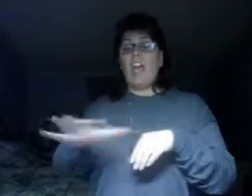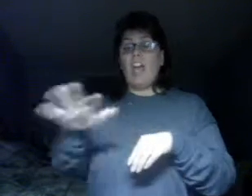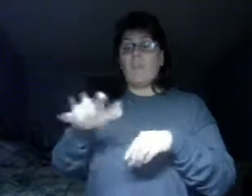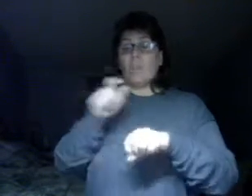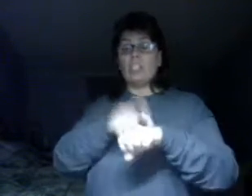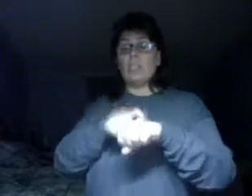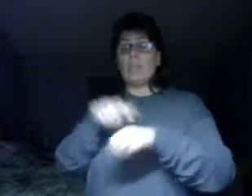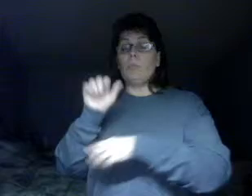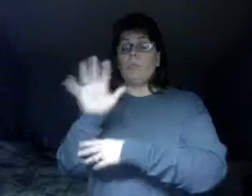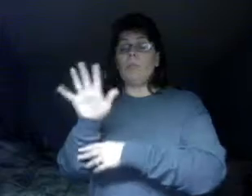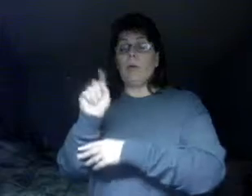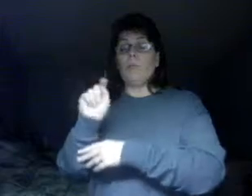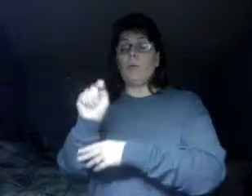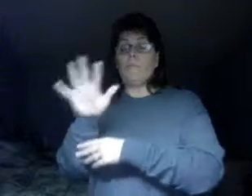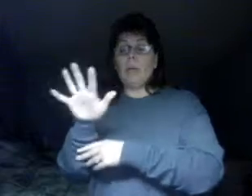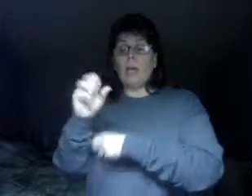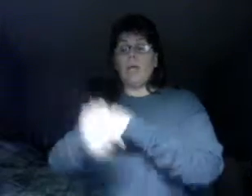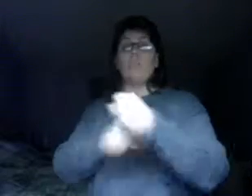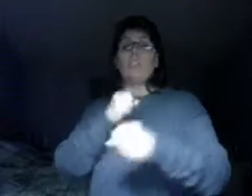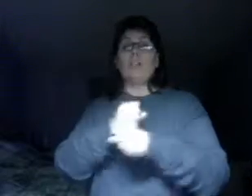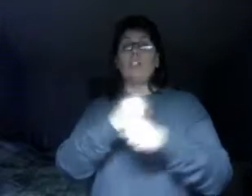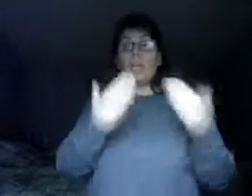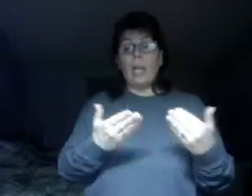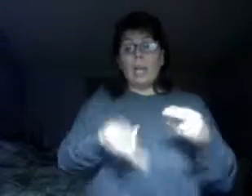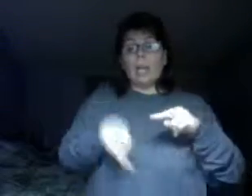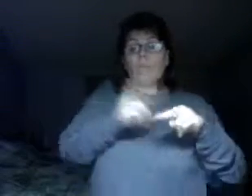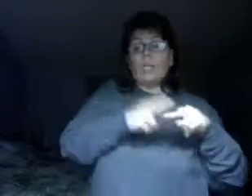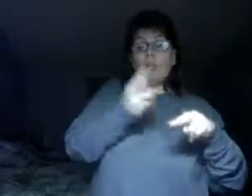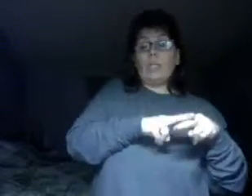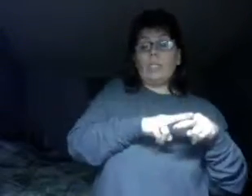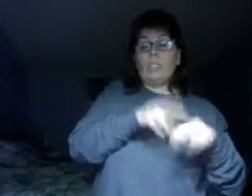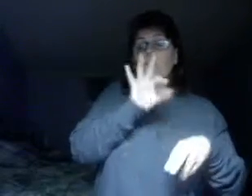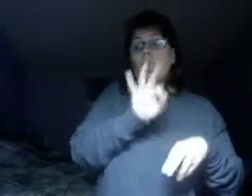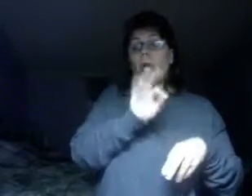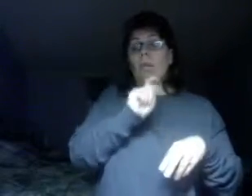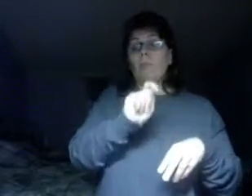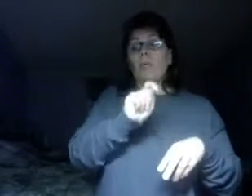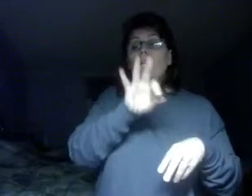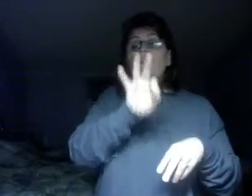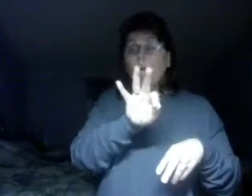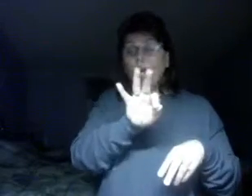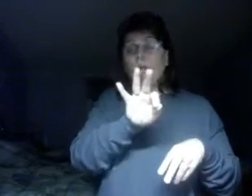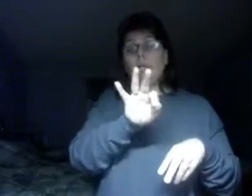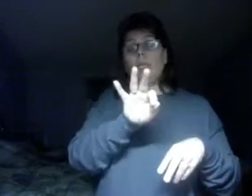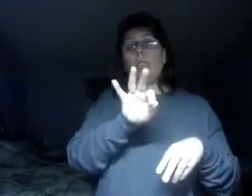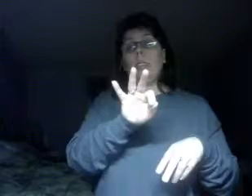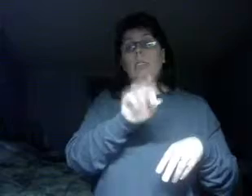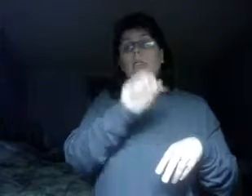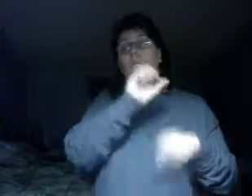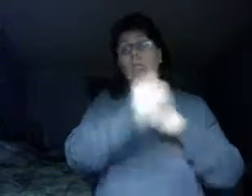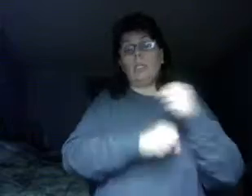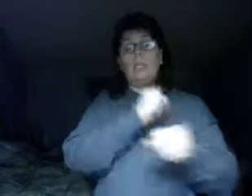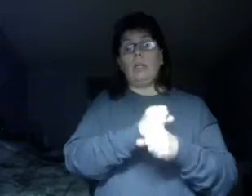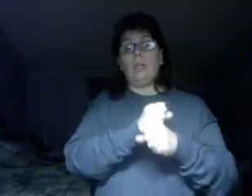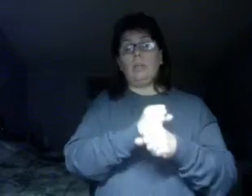to 9.3 years. And the reason is that as people become tested earlier and learn their status, there are